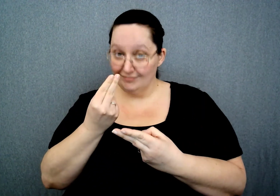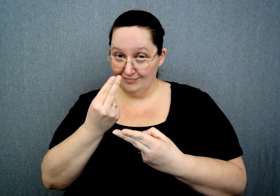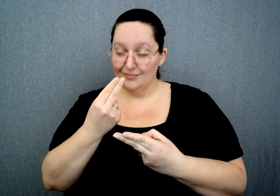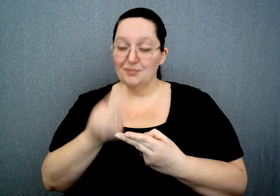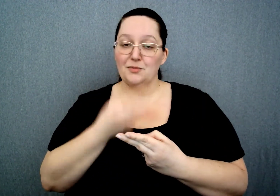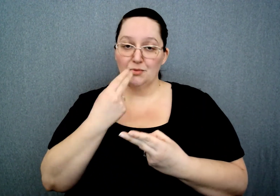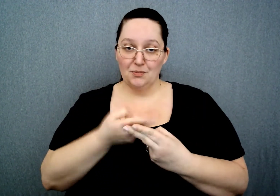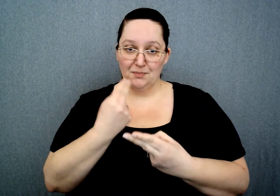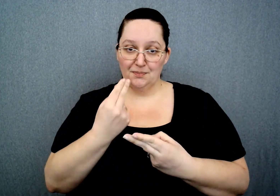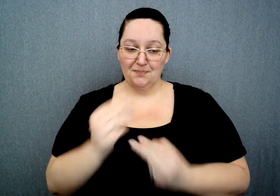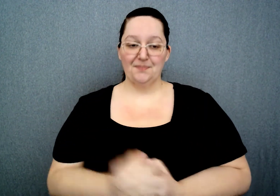Yes.